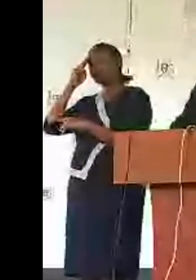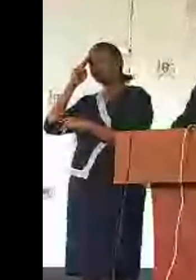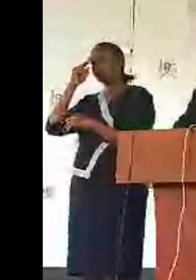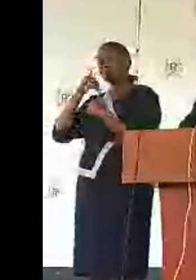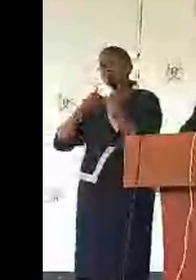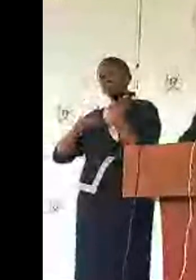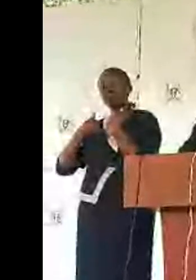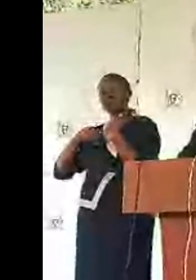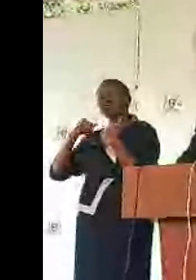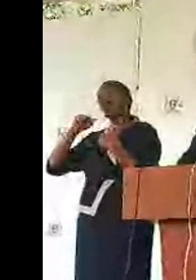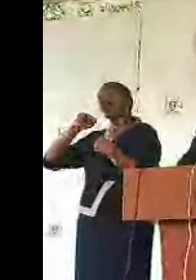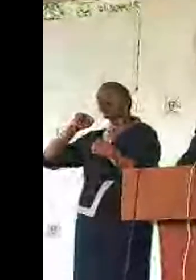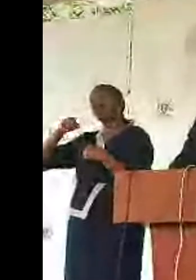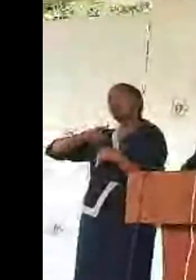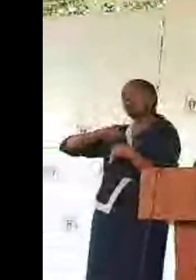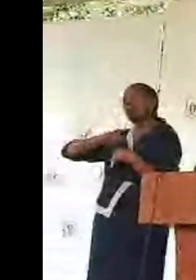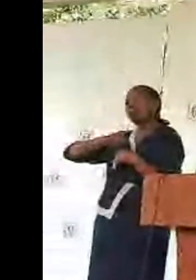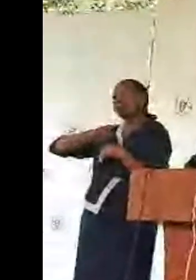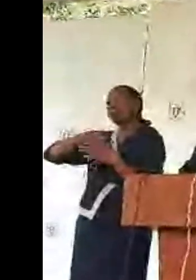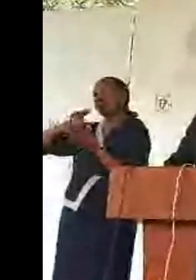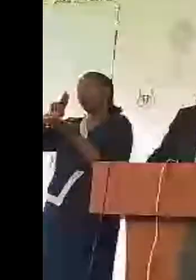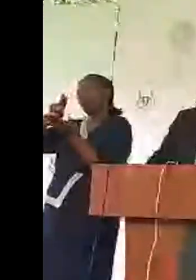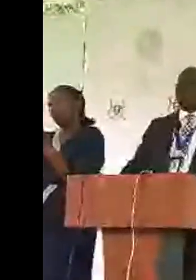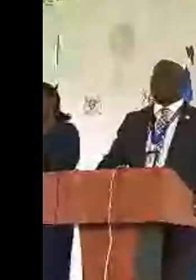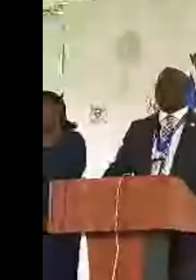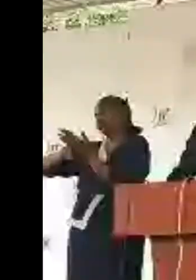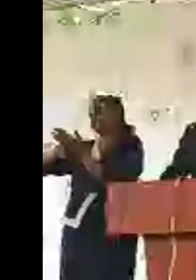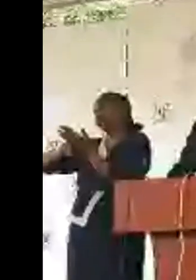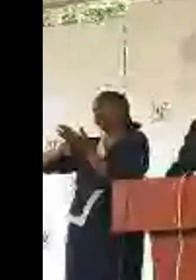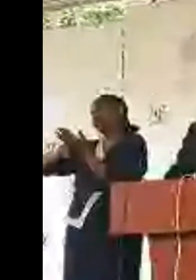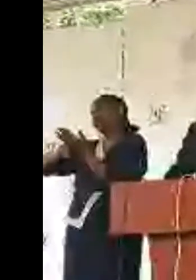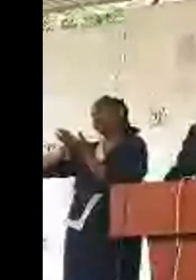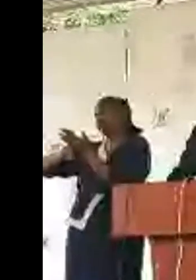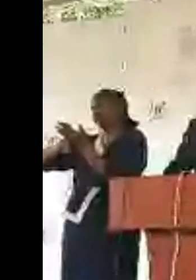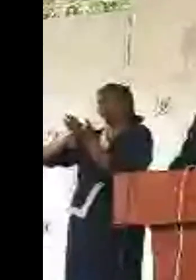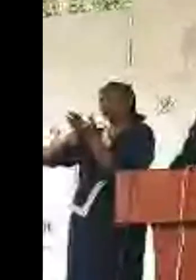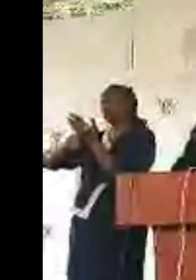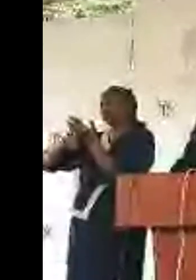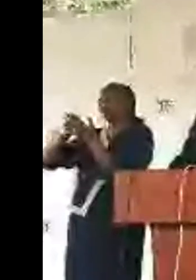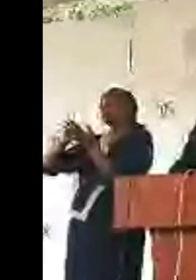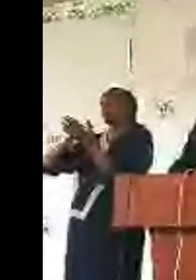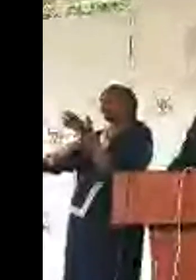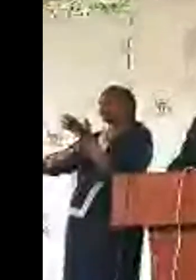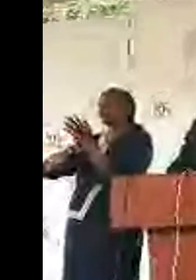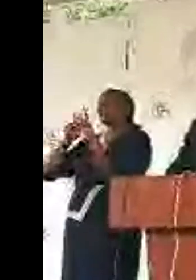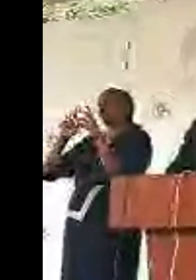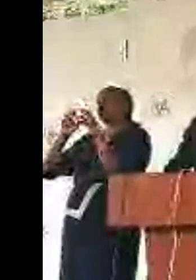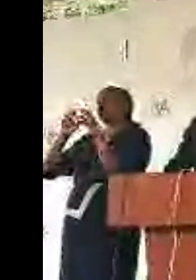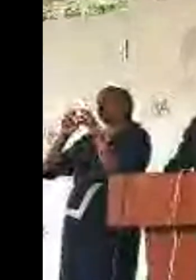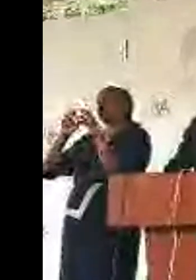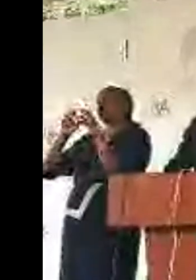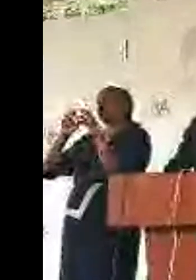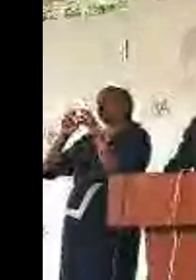interested should have already ascertained the index number be given to the candidates they're interested